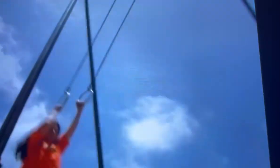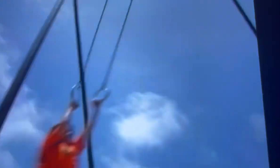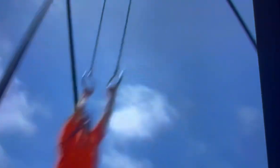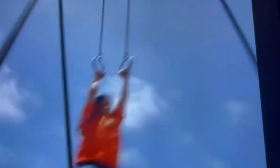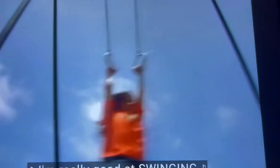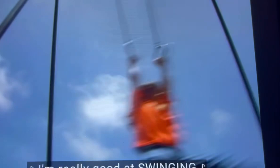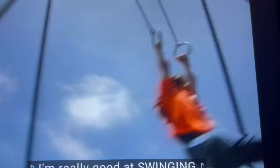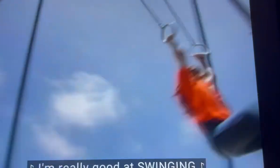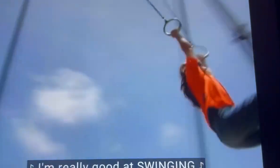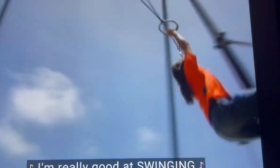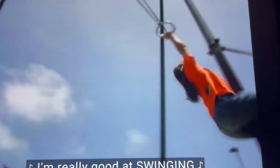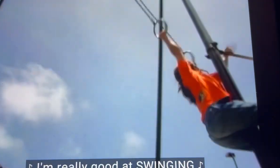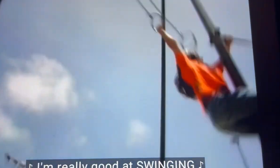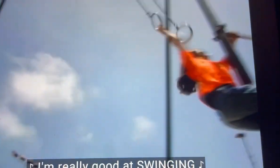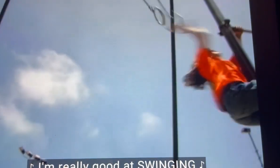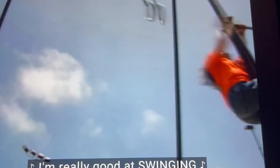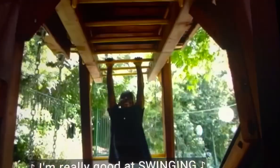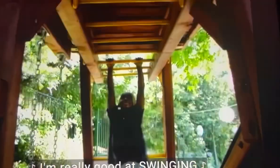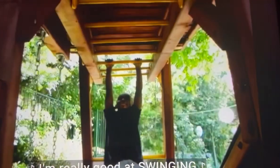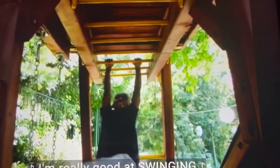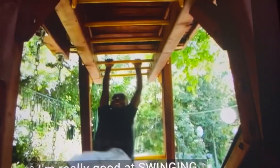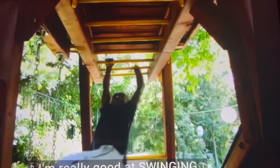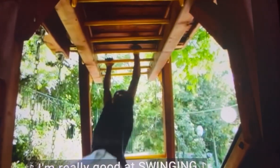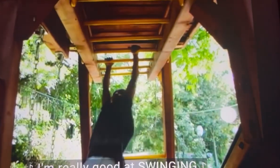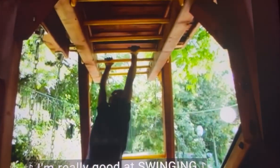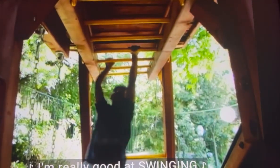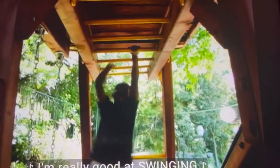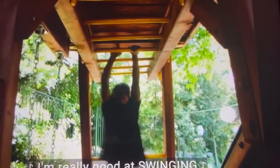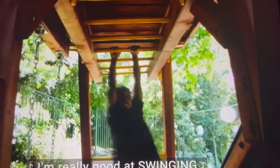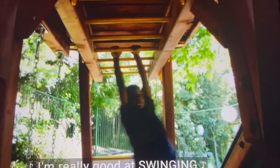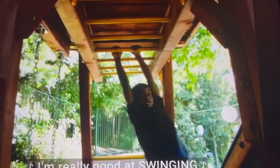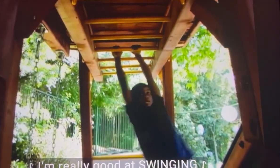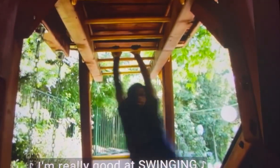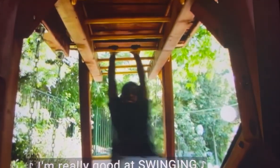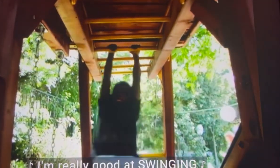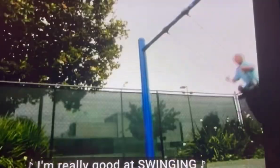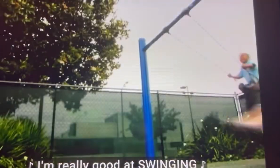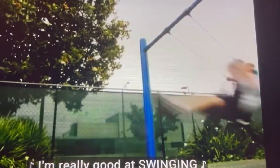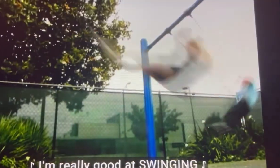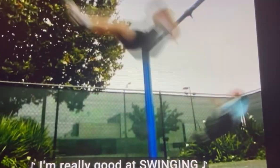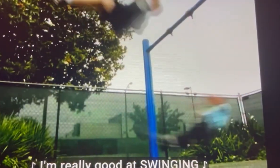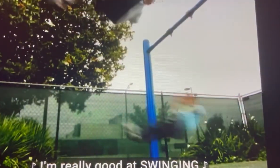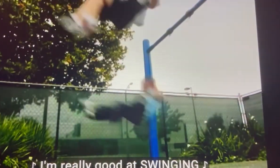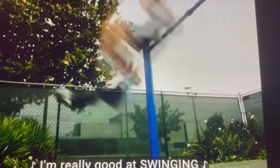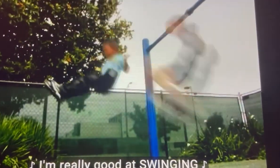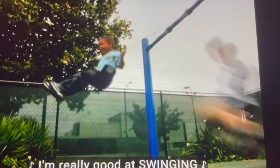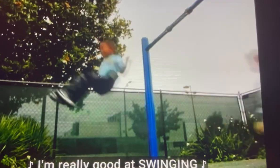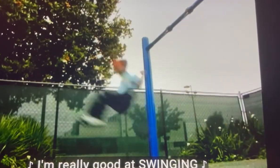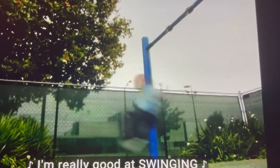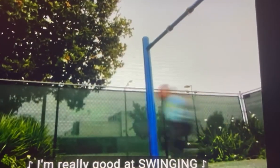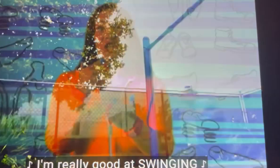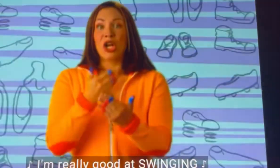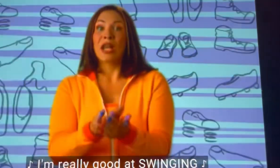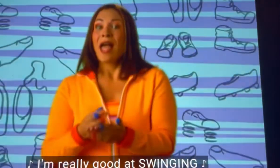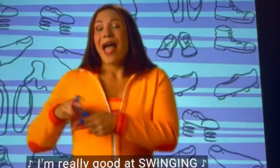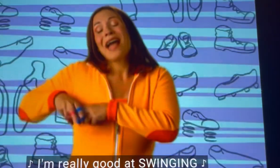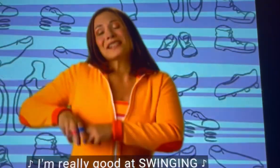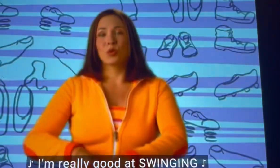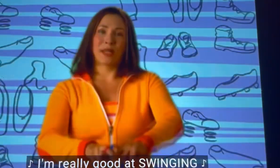I'm really good at swinging. I'm really good at swinging. I'm really good at